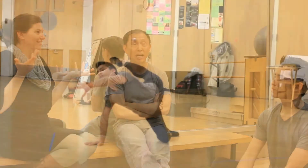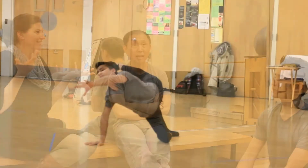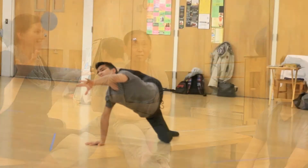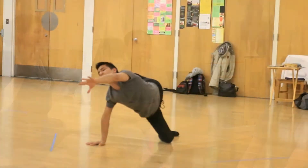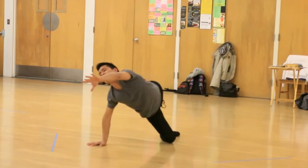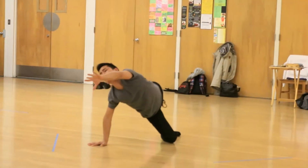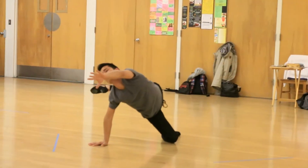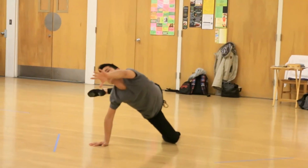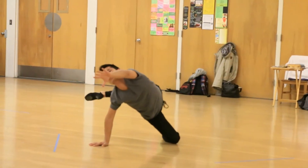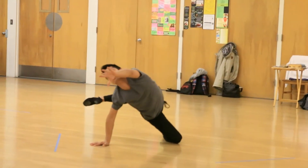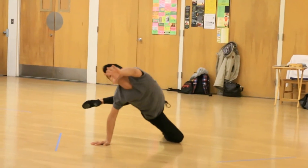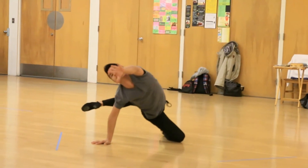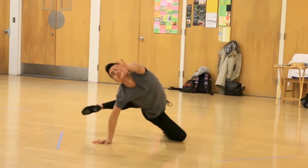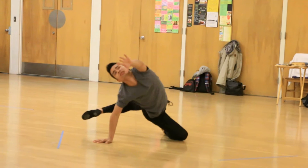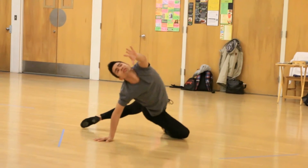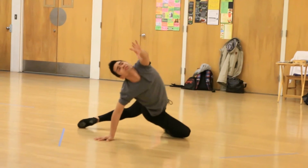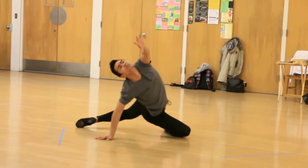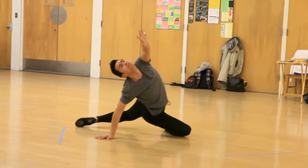And the child.